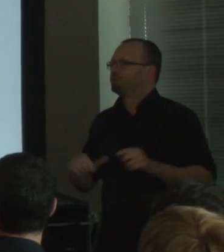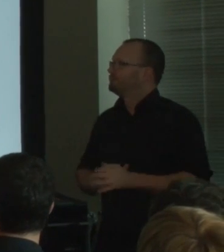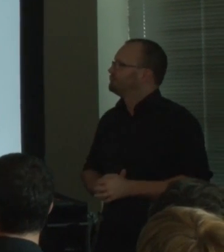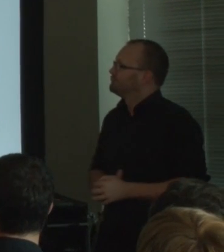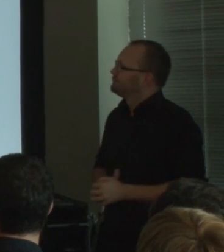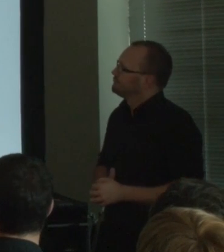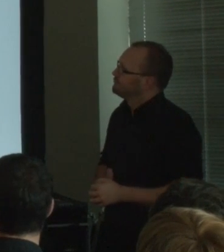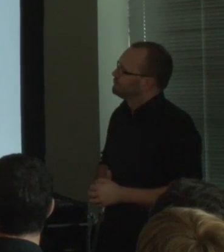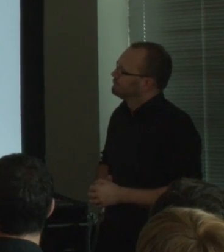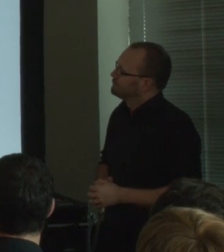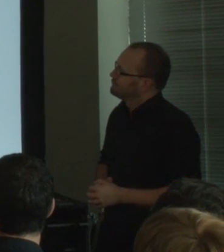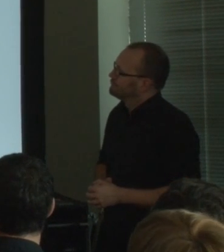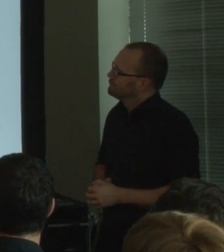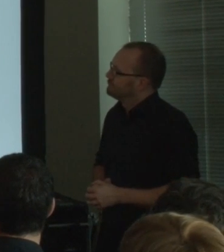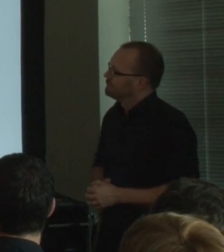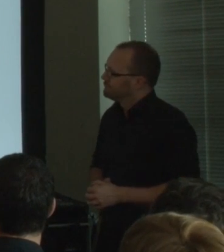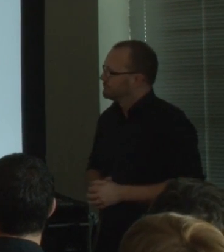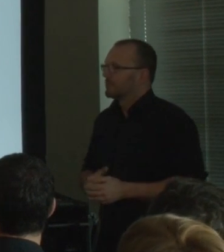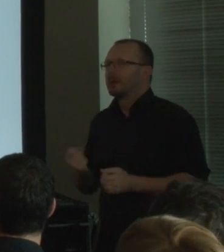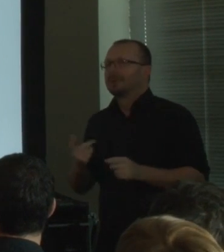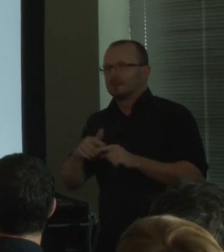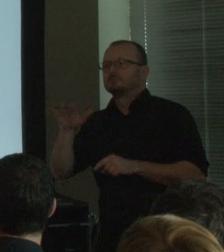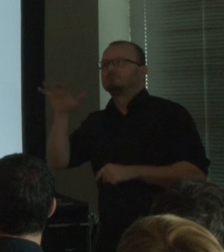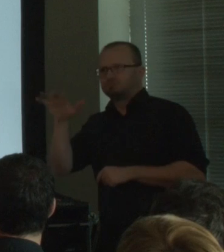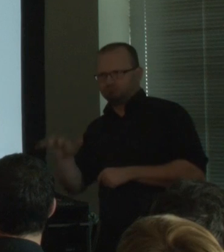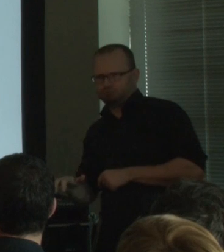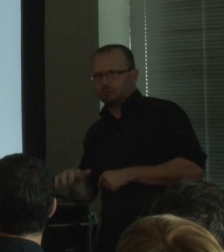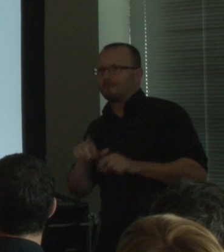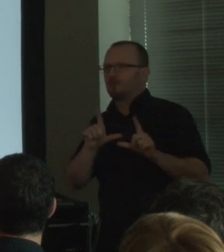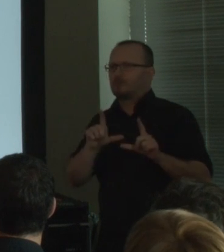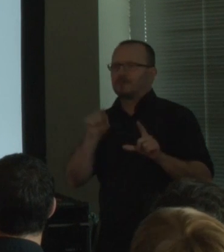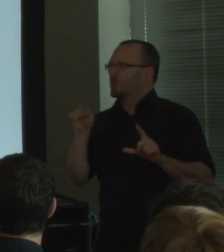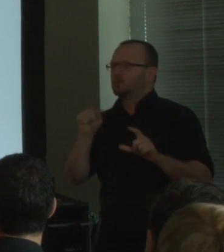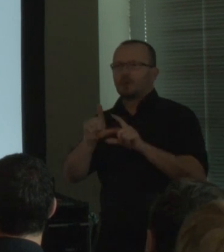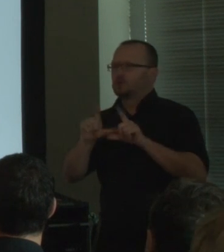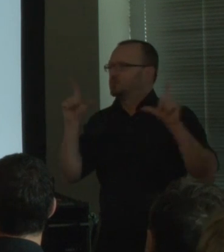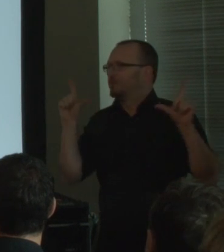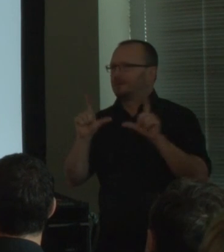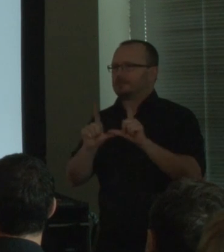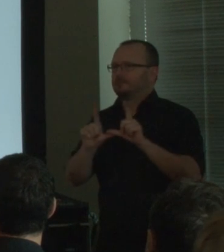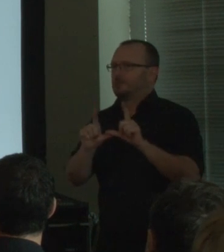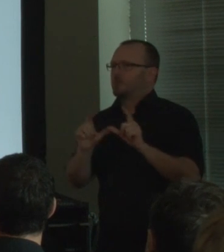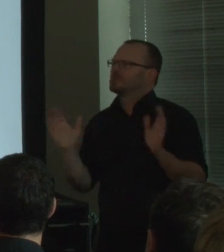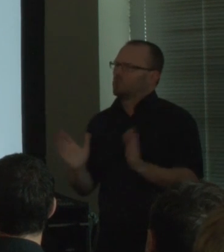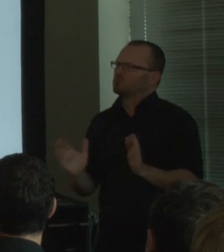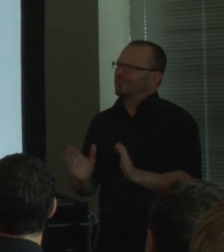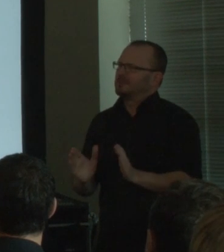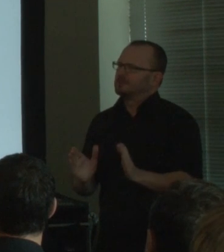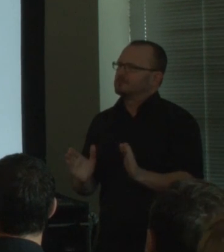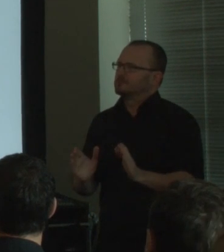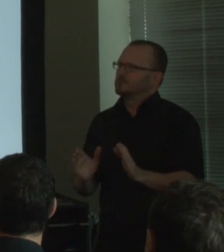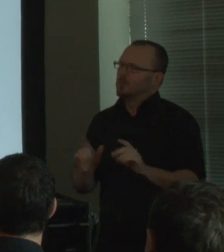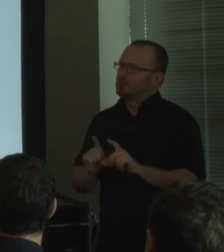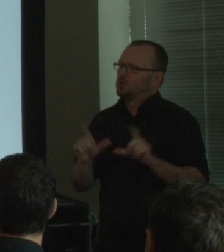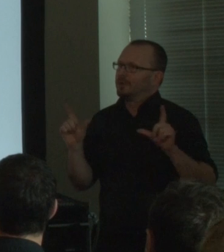And again, lots of words and photographs. These ones you can't zoom into the photographs like you can on the big screen, but they're still a